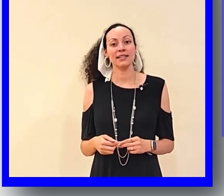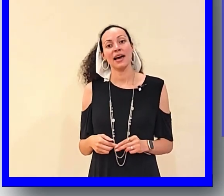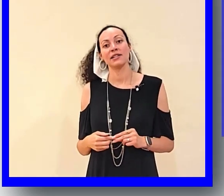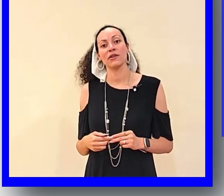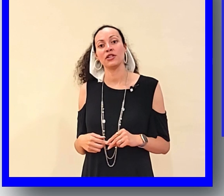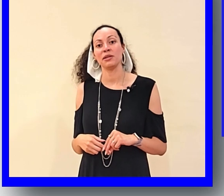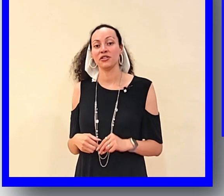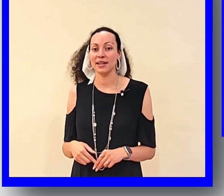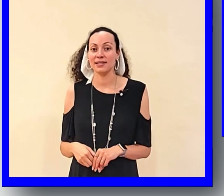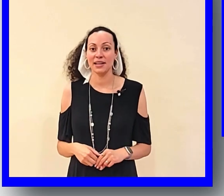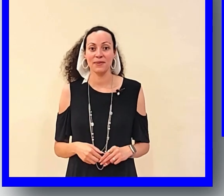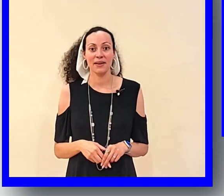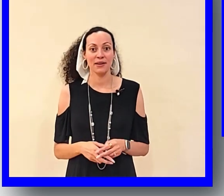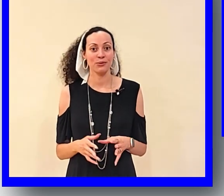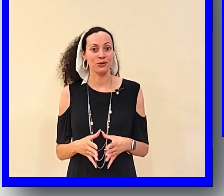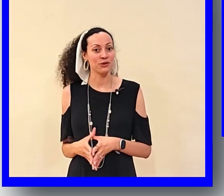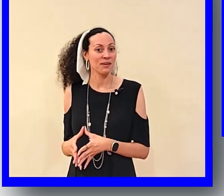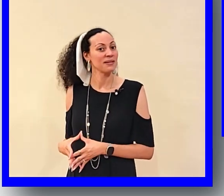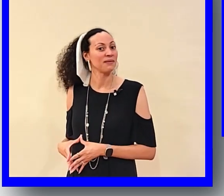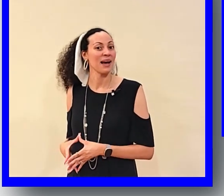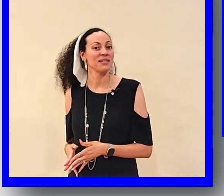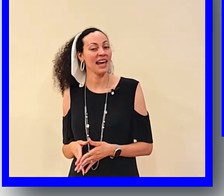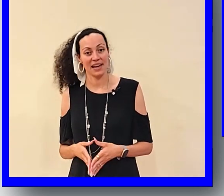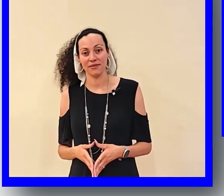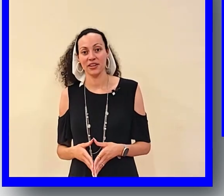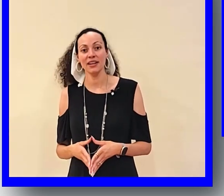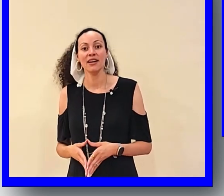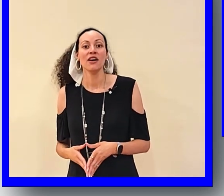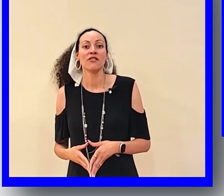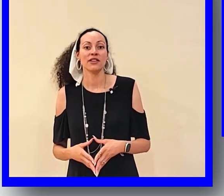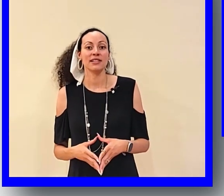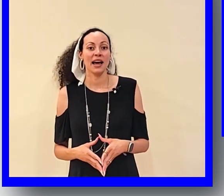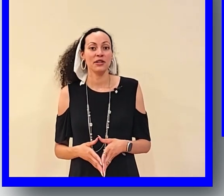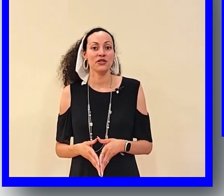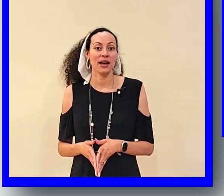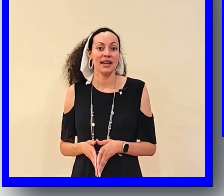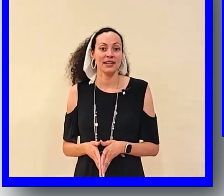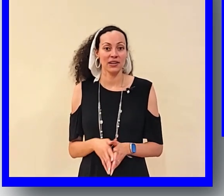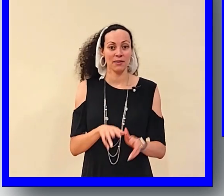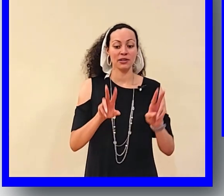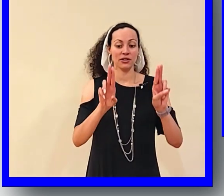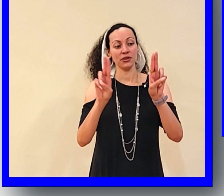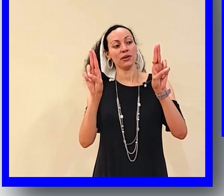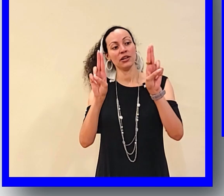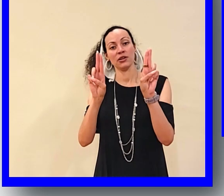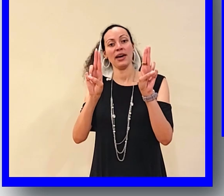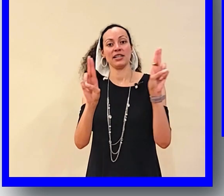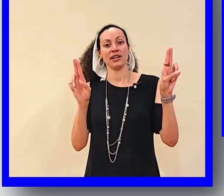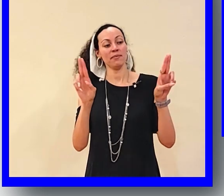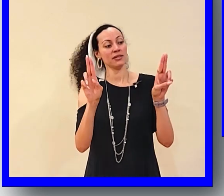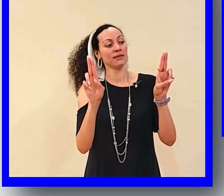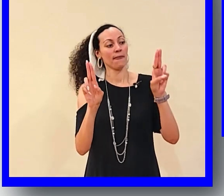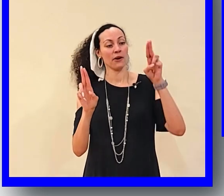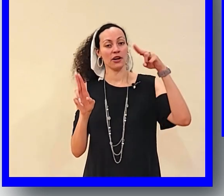Our next sign is going to be train station because we do trip sometimes to Hanford. For the sign train, it's going to be 2 U